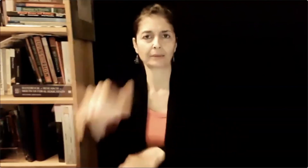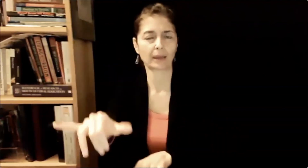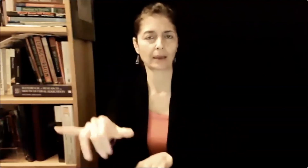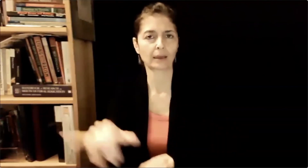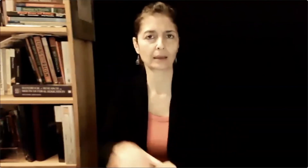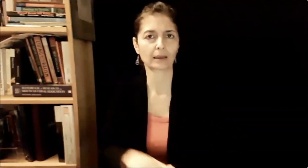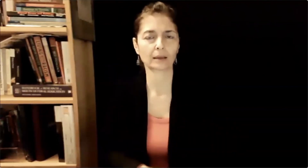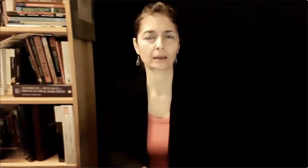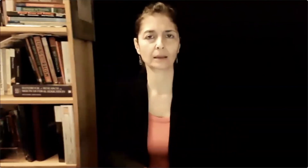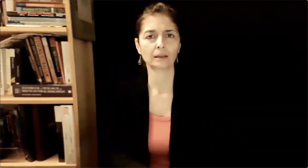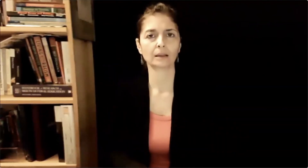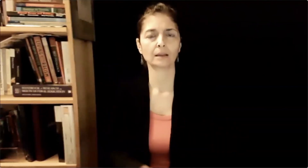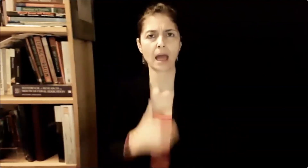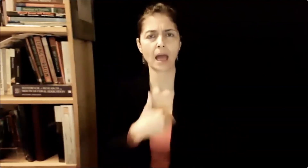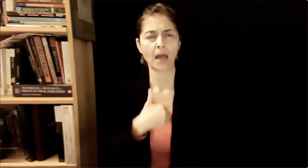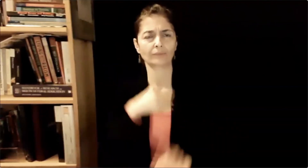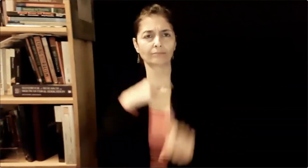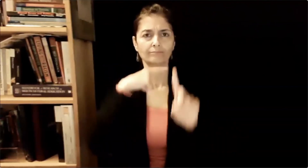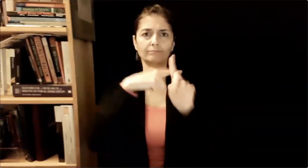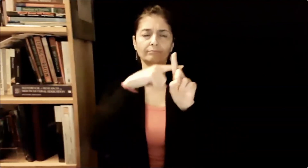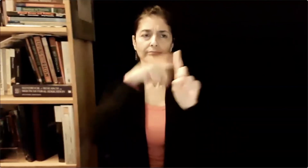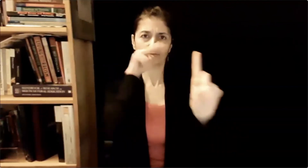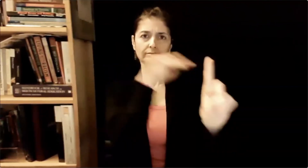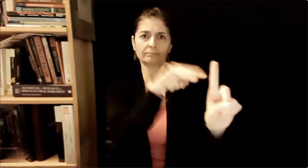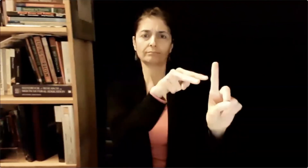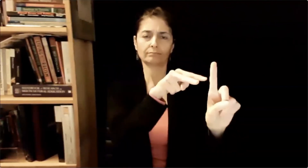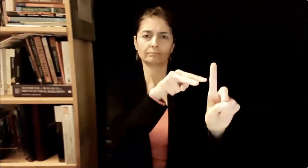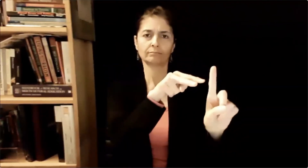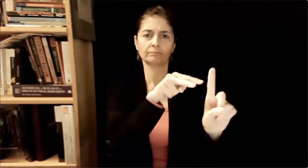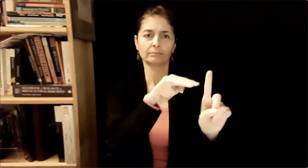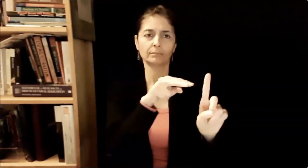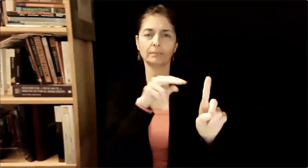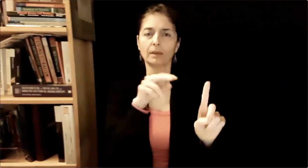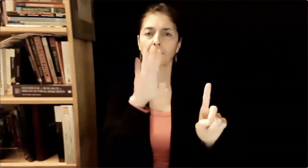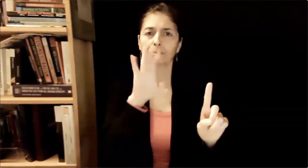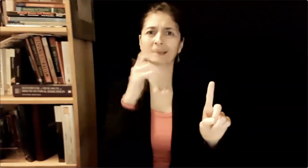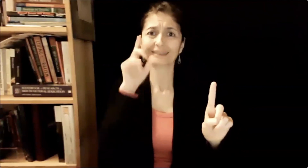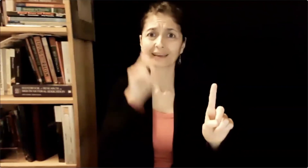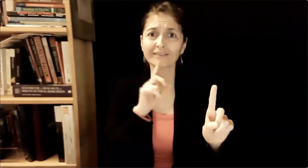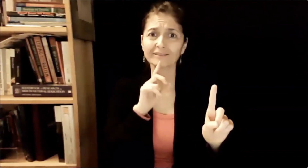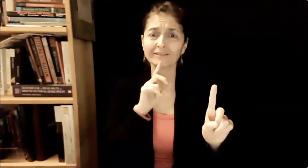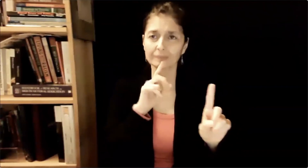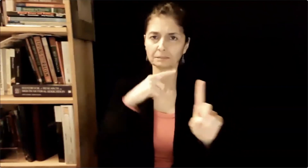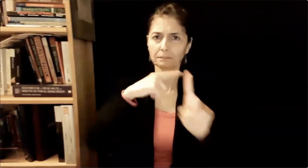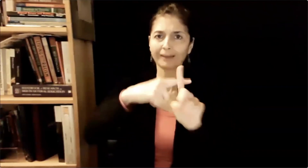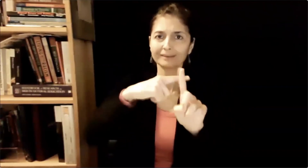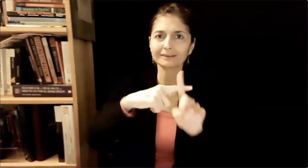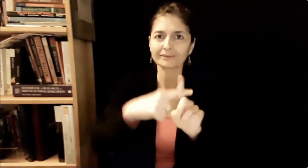to eliminate those. Have a positive view of being deaf, a positive